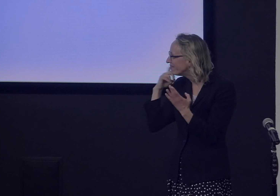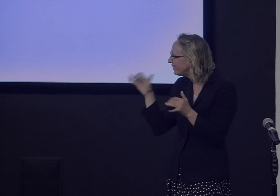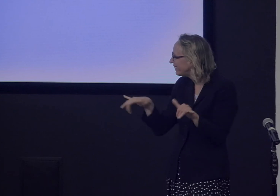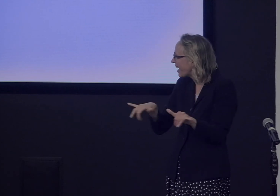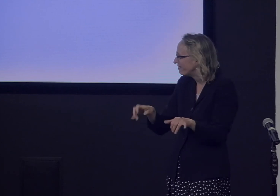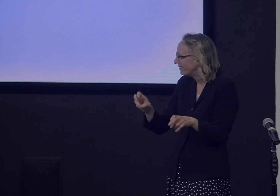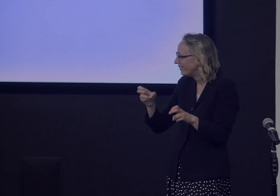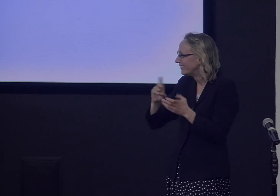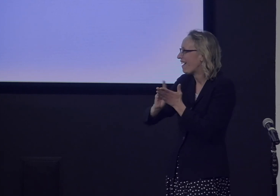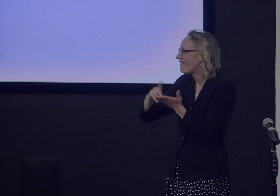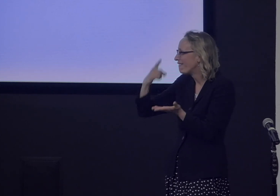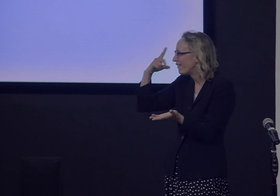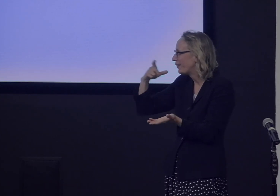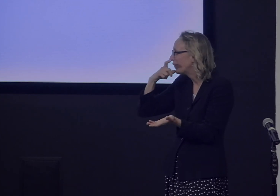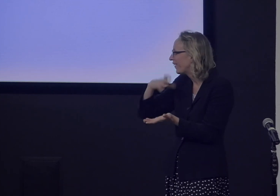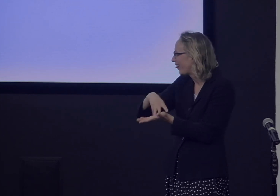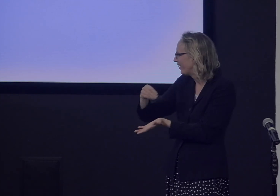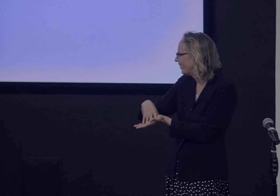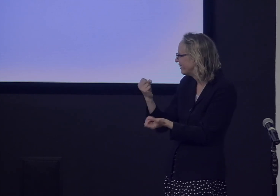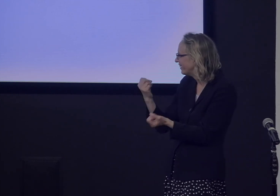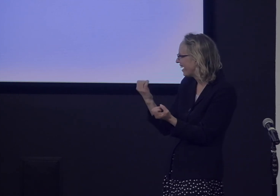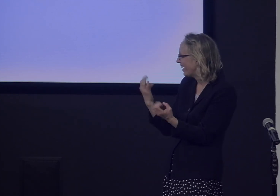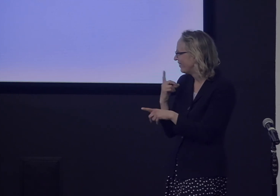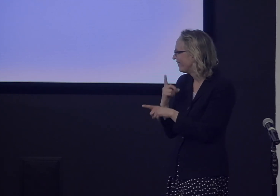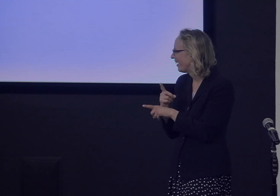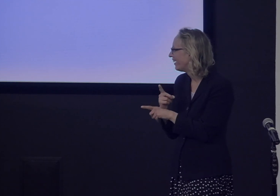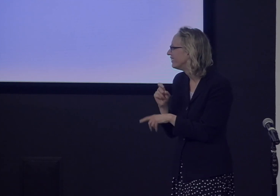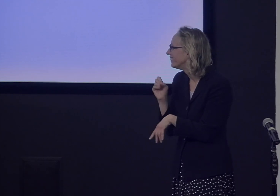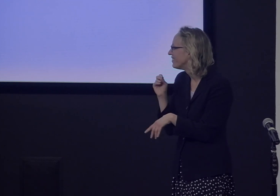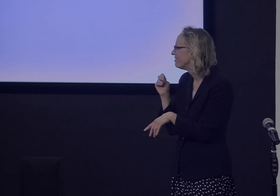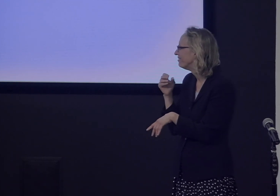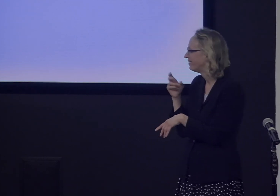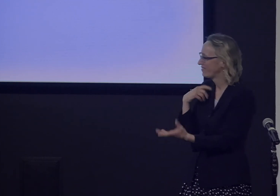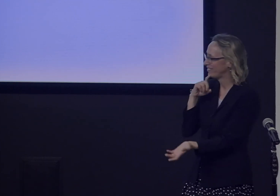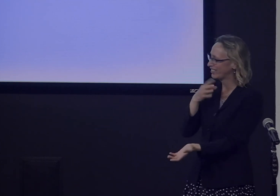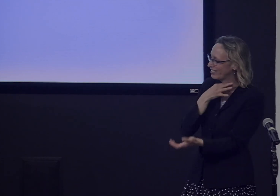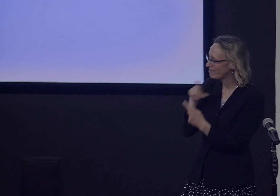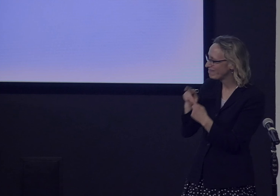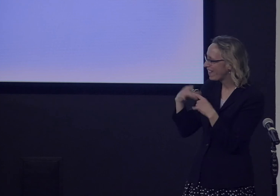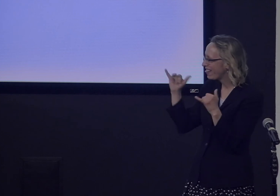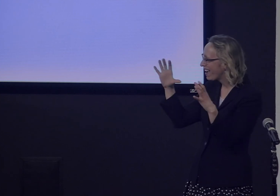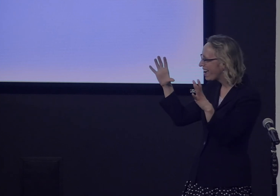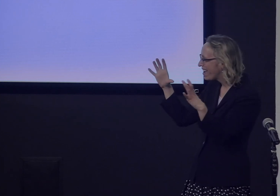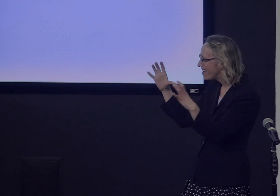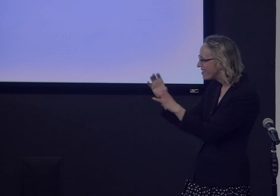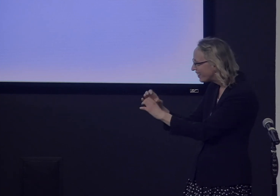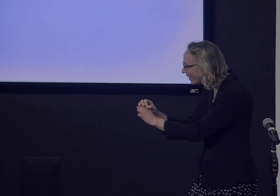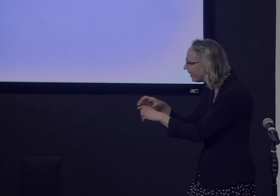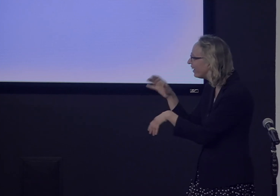and comparing those to dictionaries in the past. And again, those dictionaries are mostly for new learners or non-native